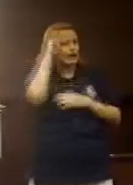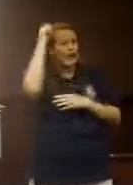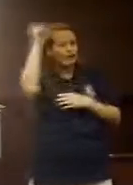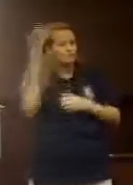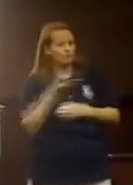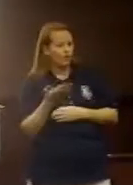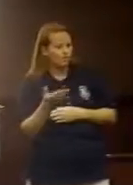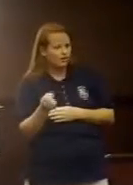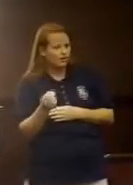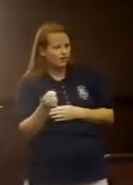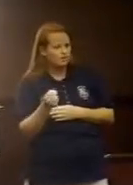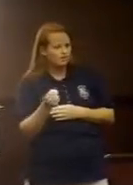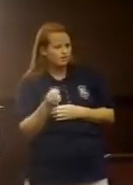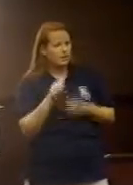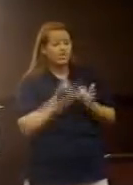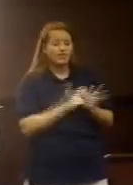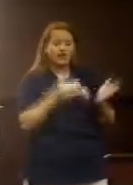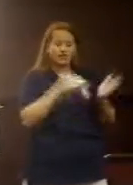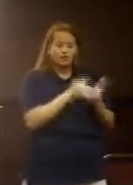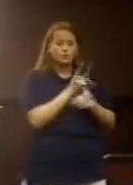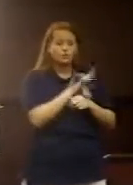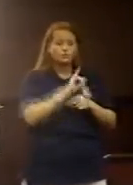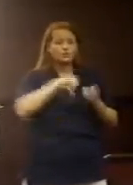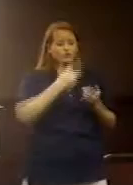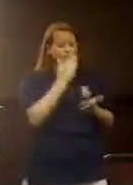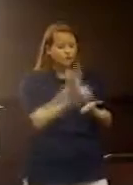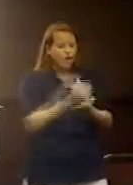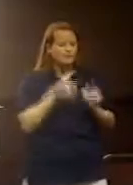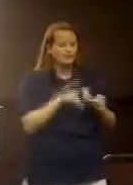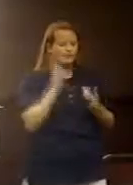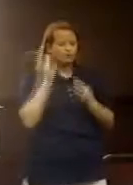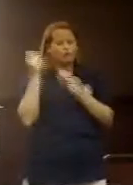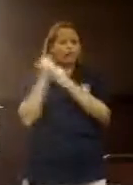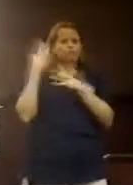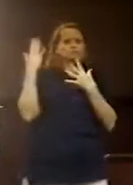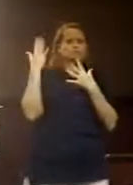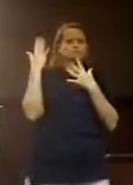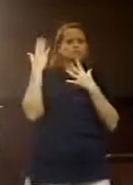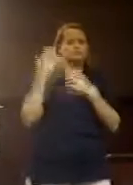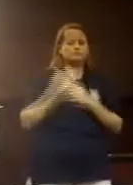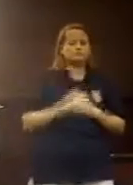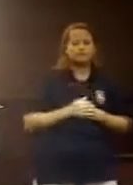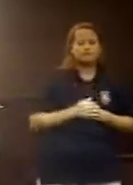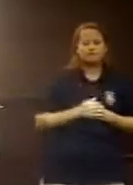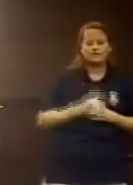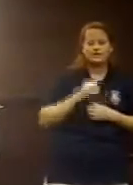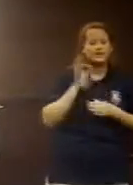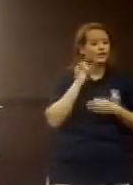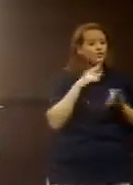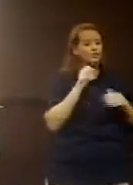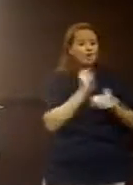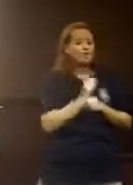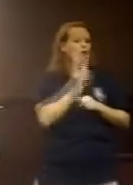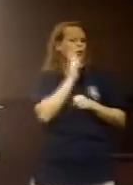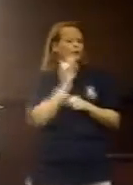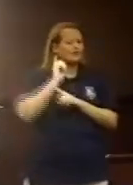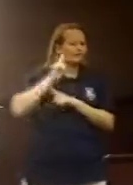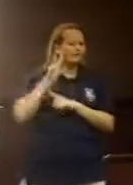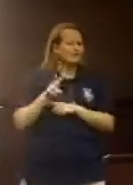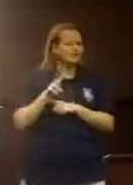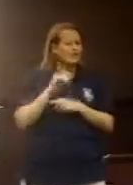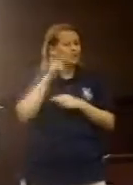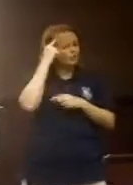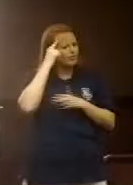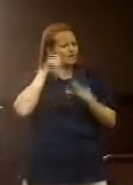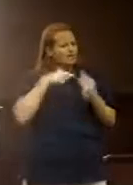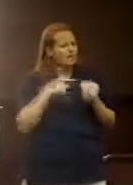things. And that, again, usually just stops people cold. If you don't get real defensive and you just think